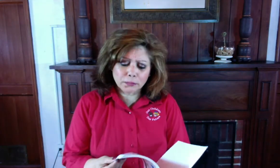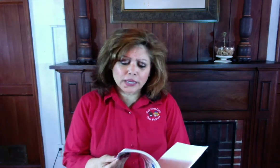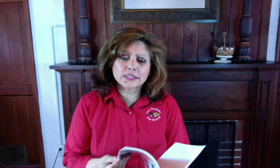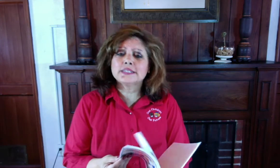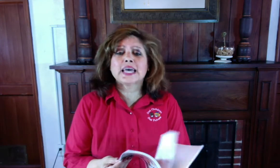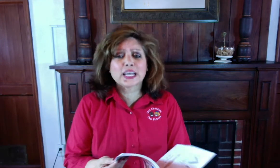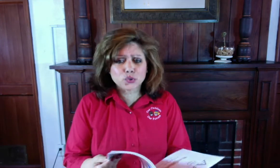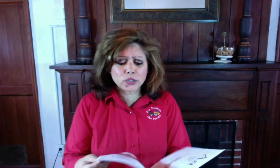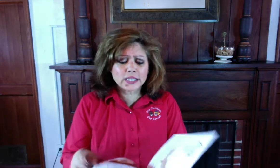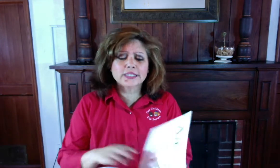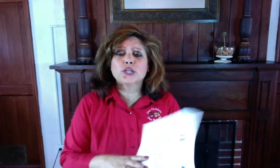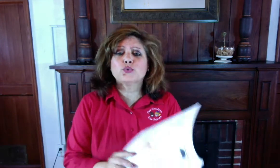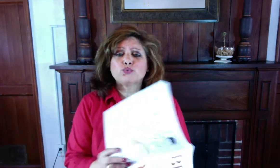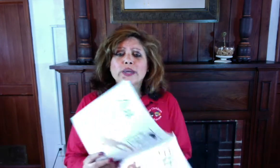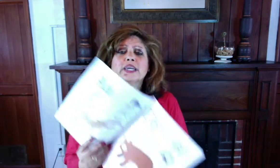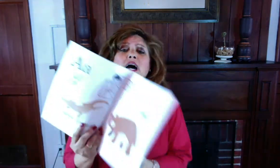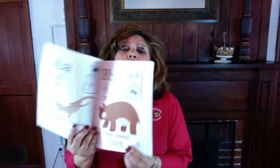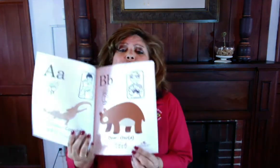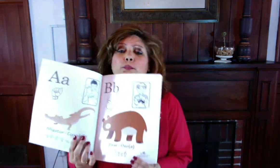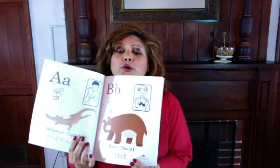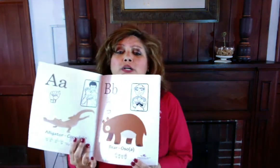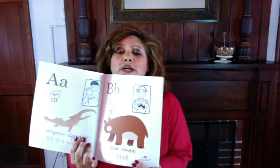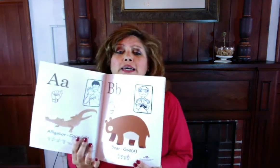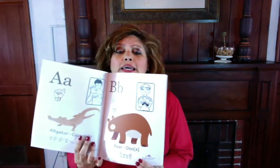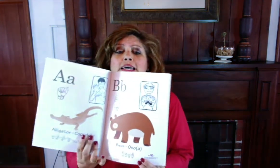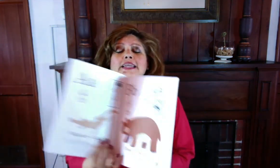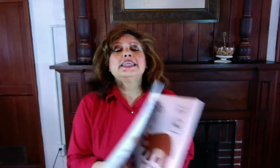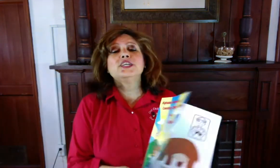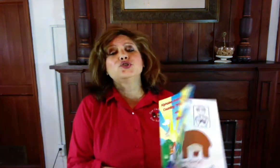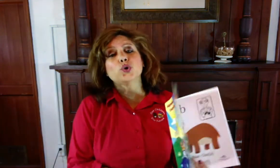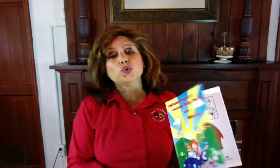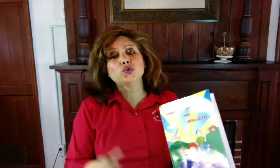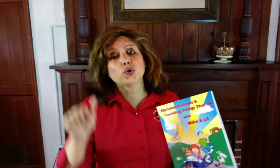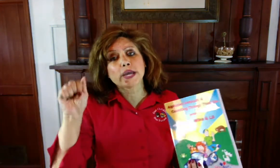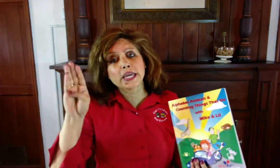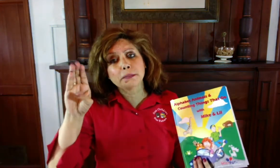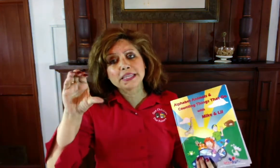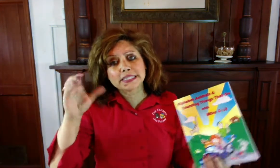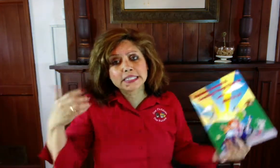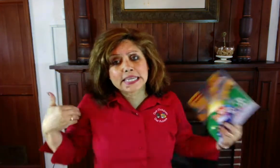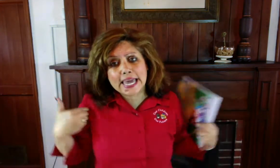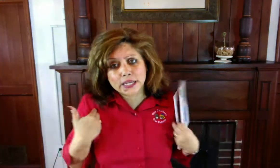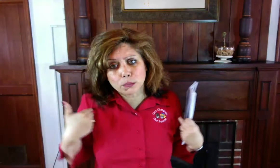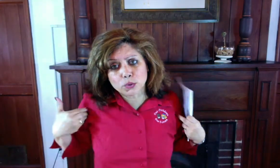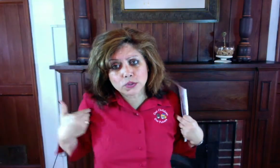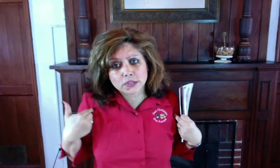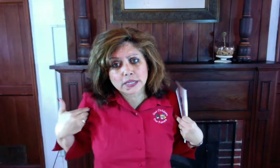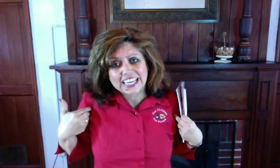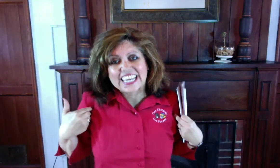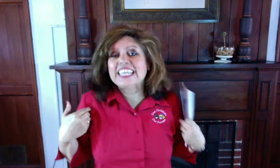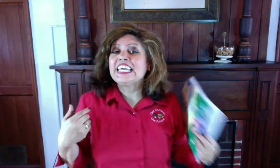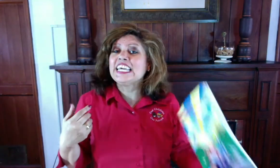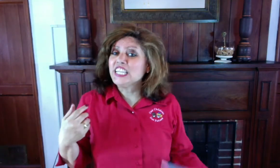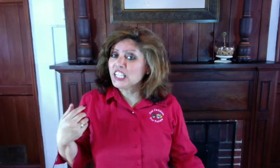it's a great colorful book that shows your ABC to animals in